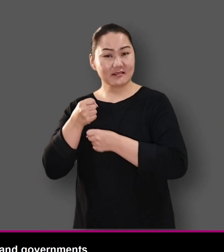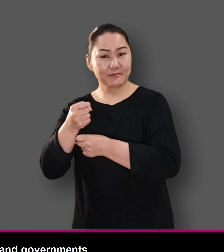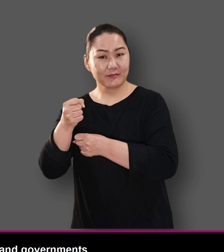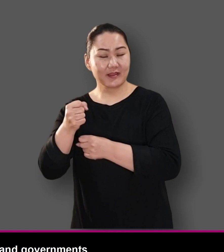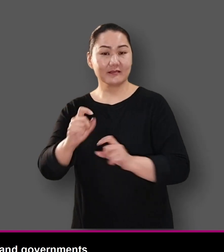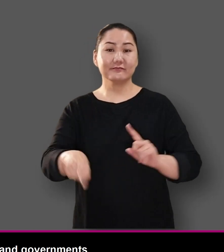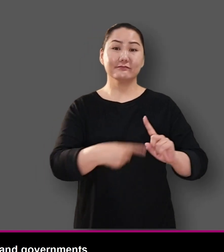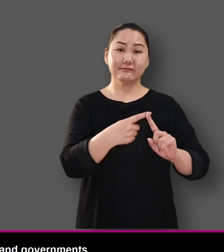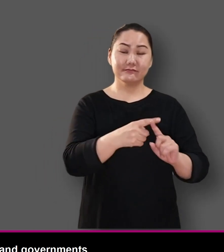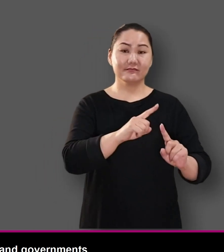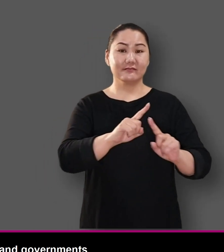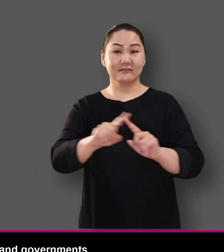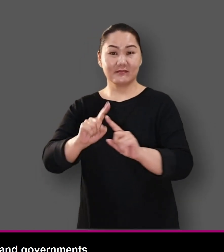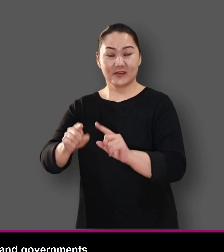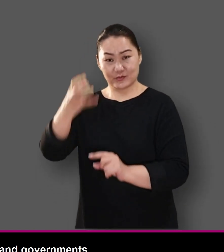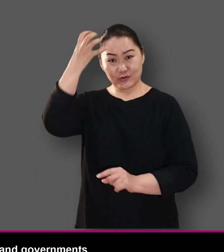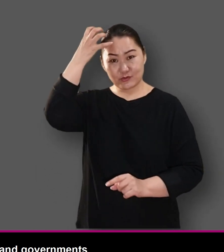campaigns, and governments